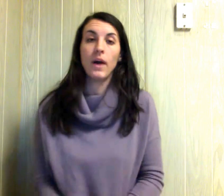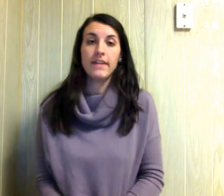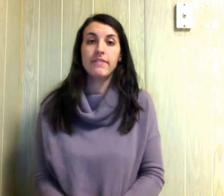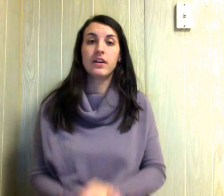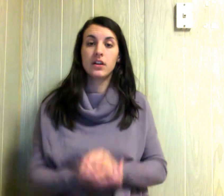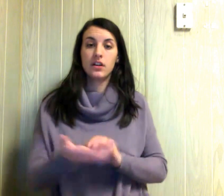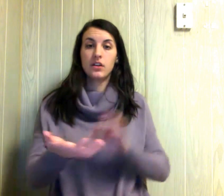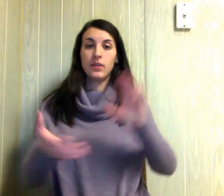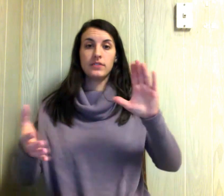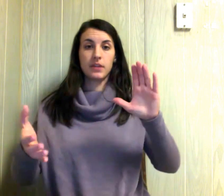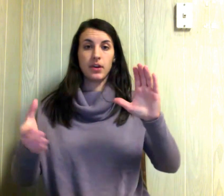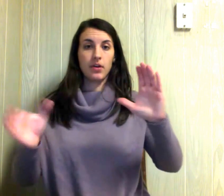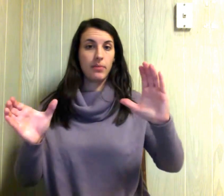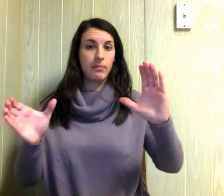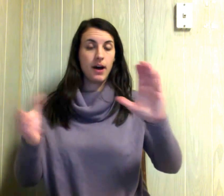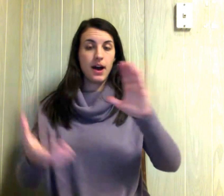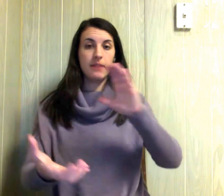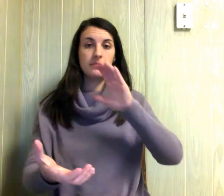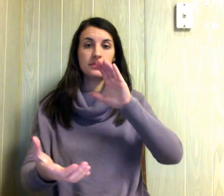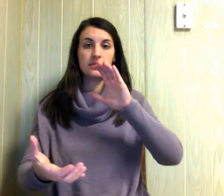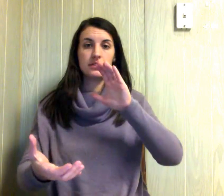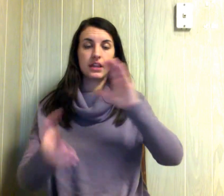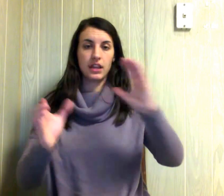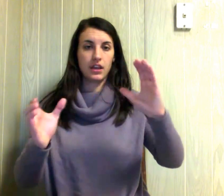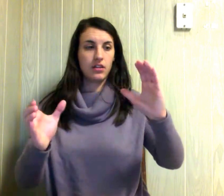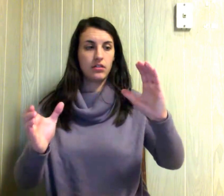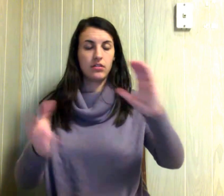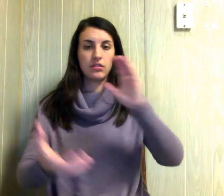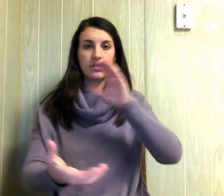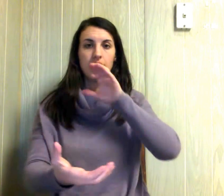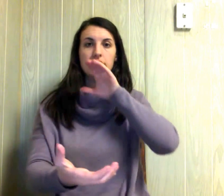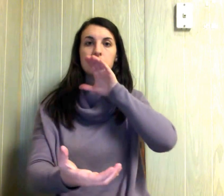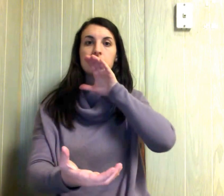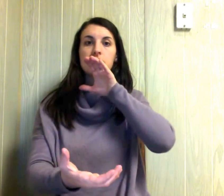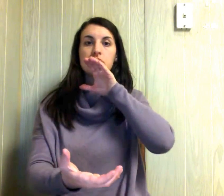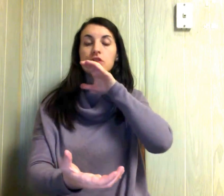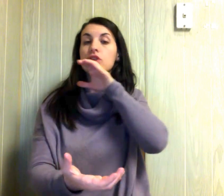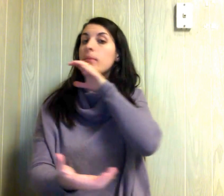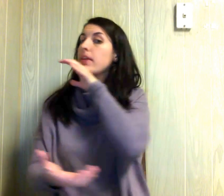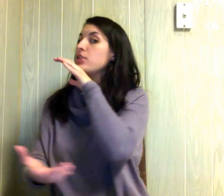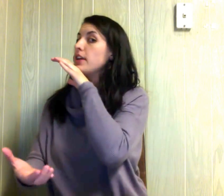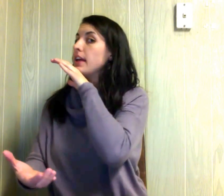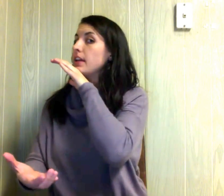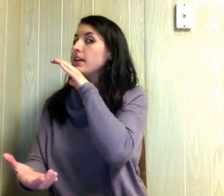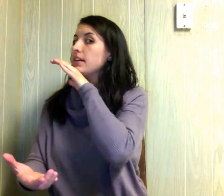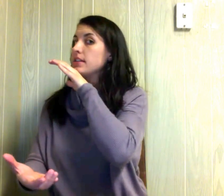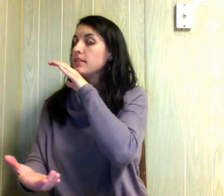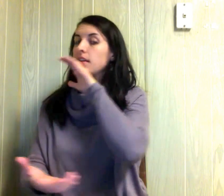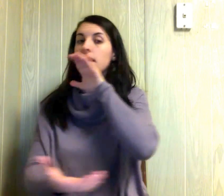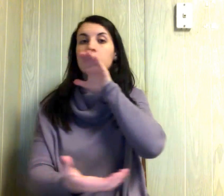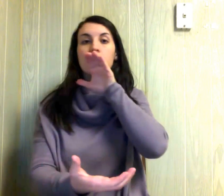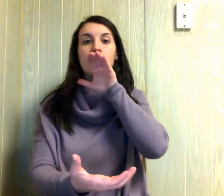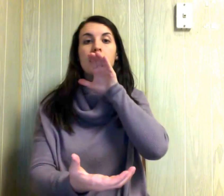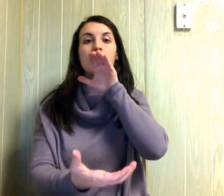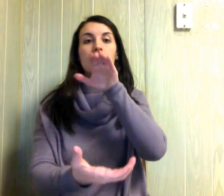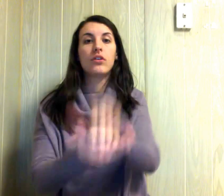Wife. Wife's going to be open palms, slightly clasped. So you start by the chin and go down